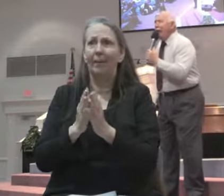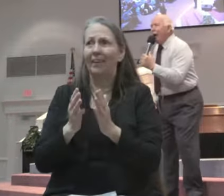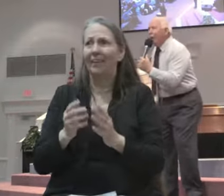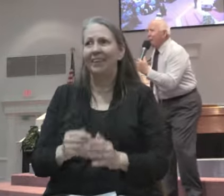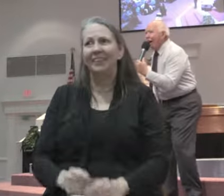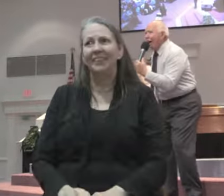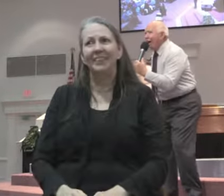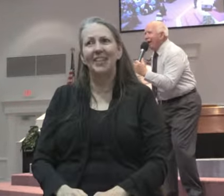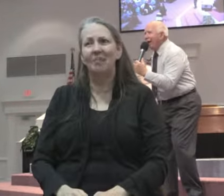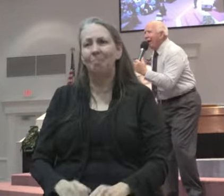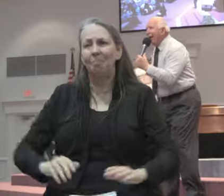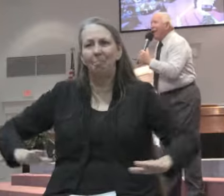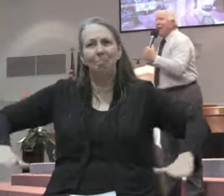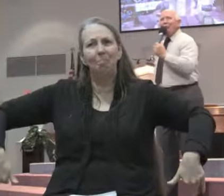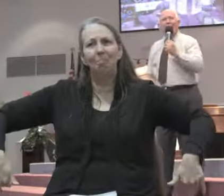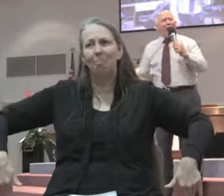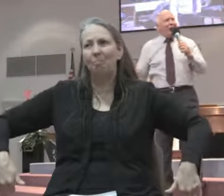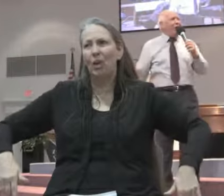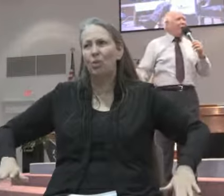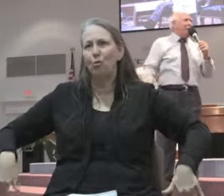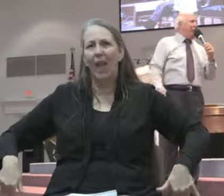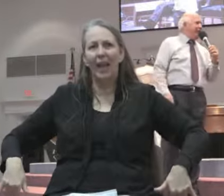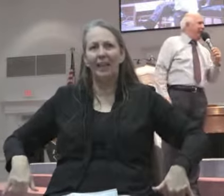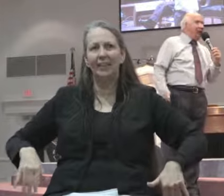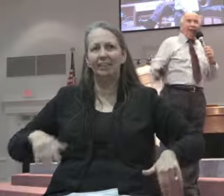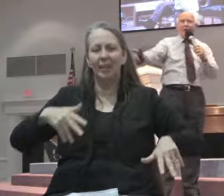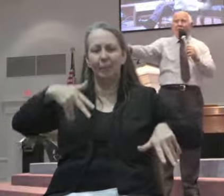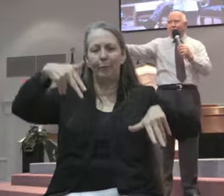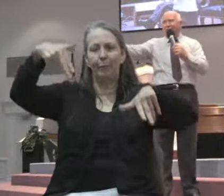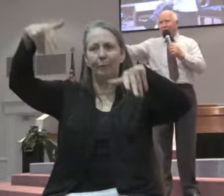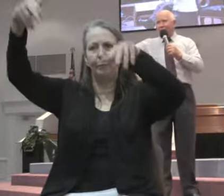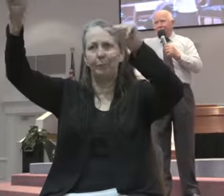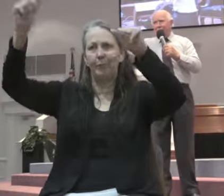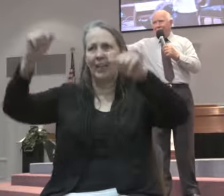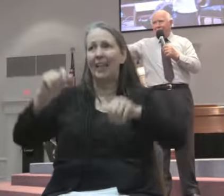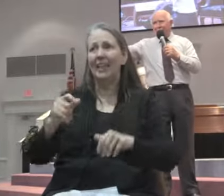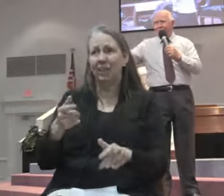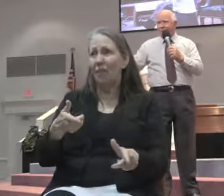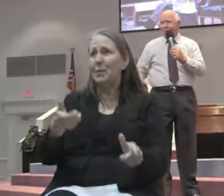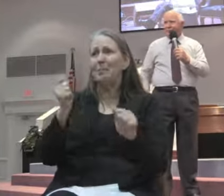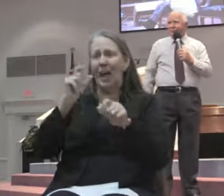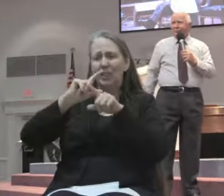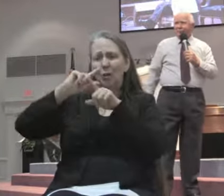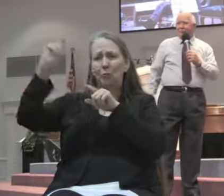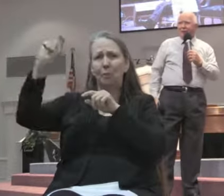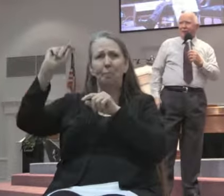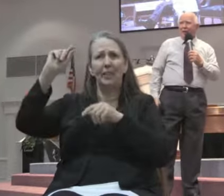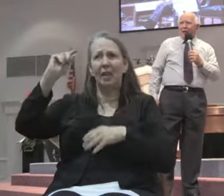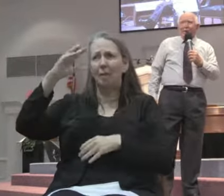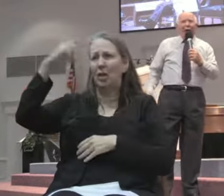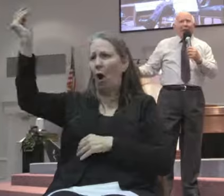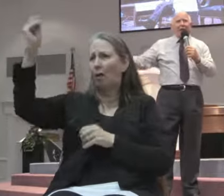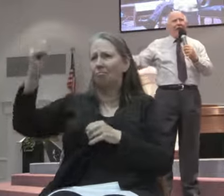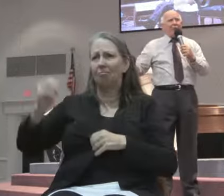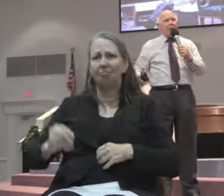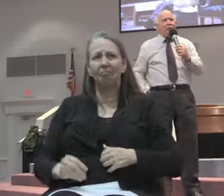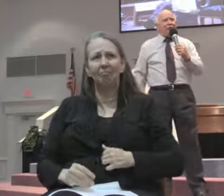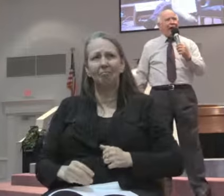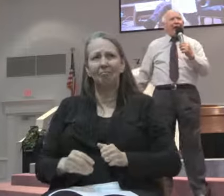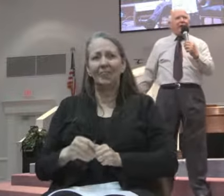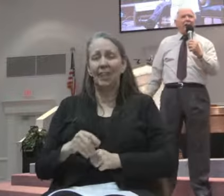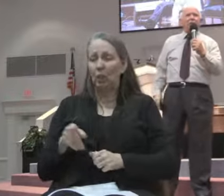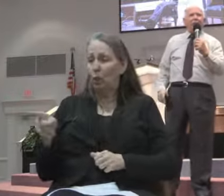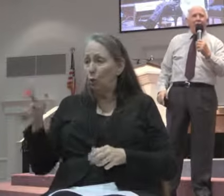And when they got back, it was already over with. That's how fast it's going to happen. By the time